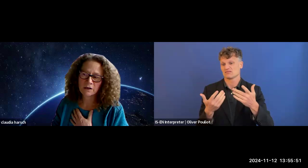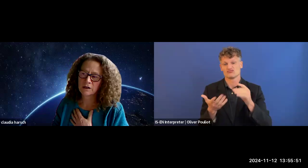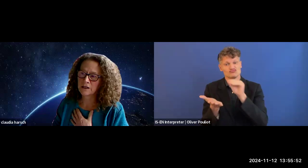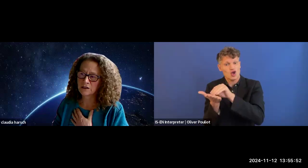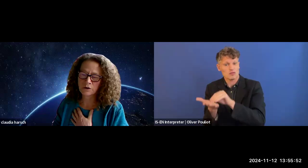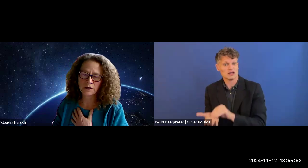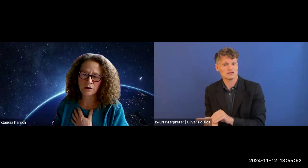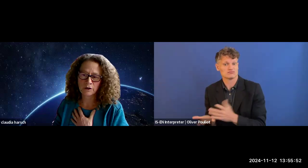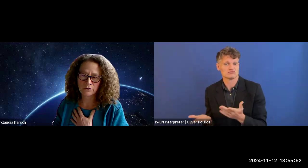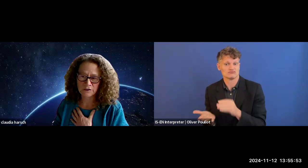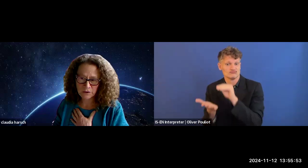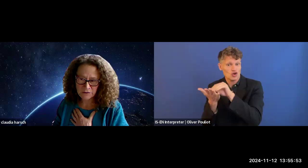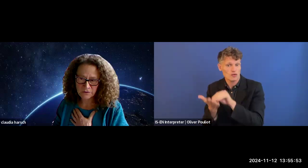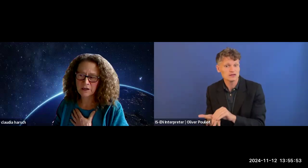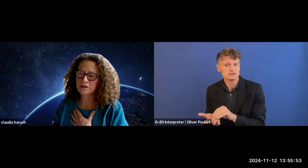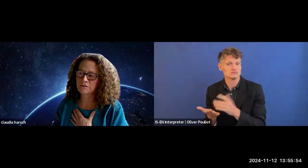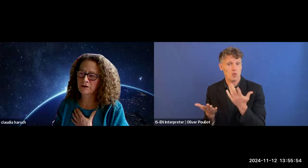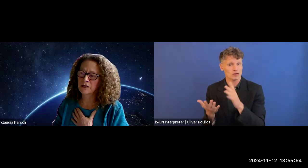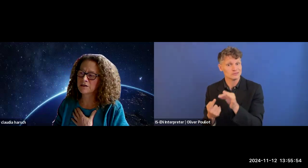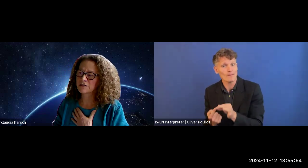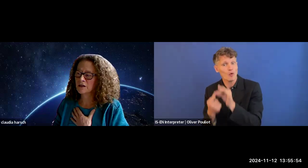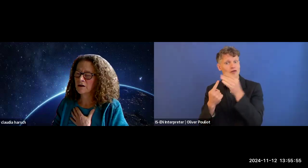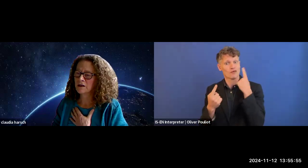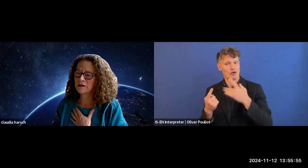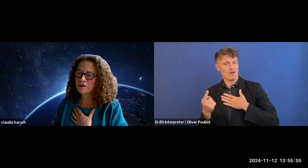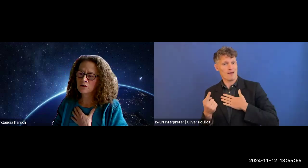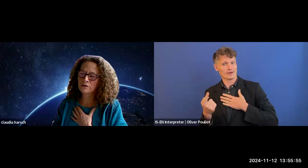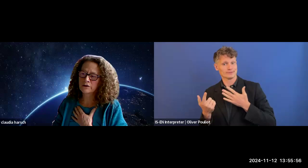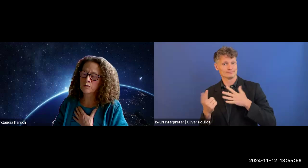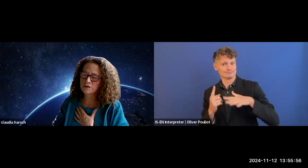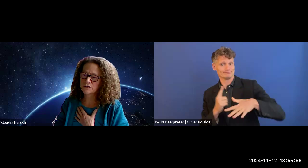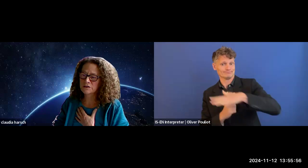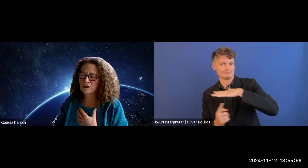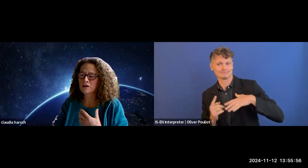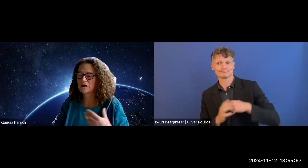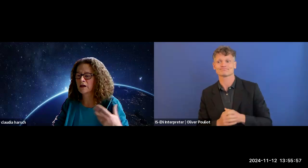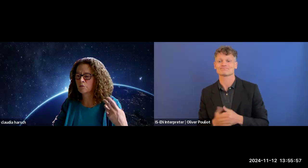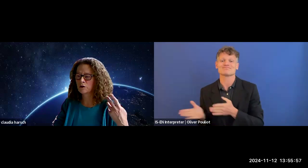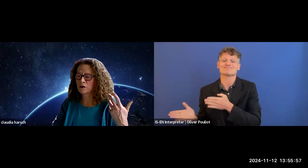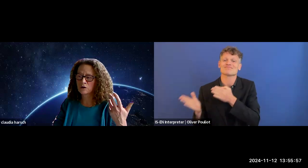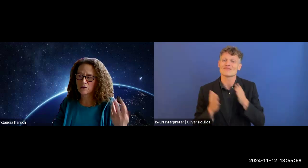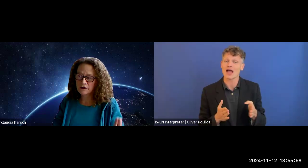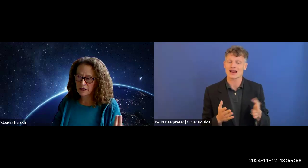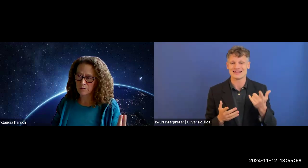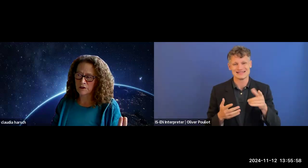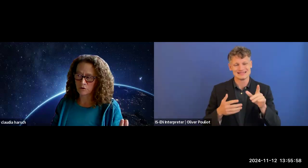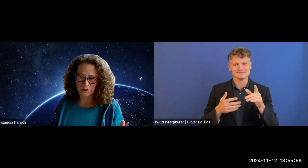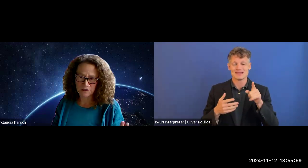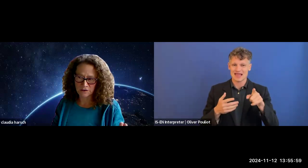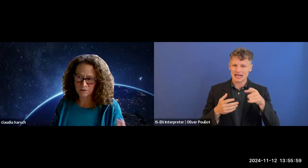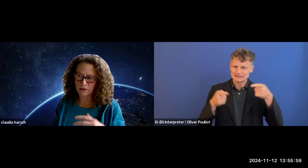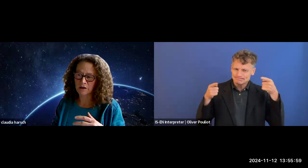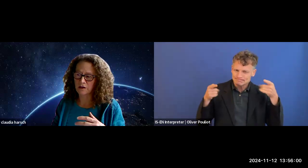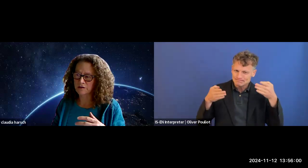phase. And then you can look into the specification phase. And here you look at questions like what local learning aims are